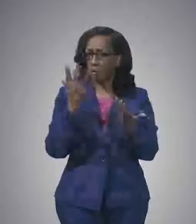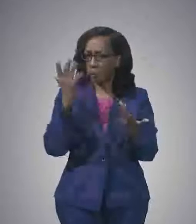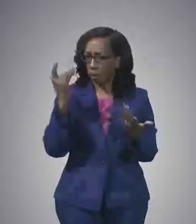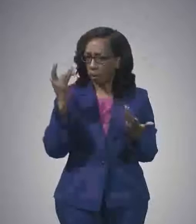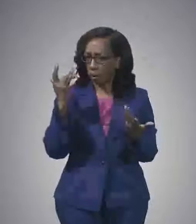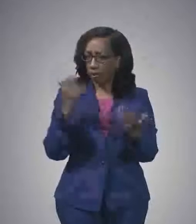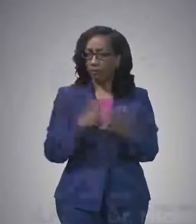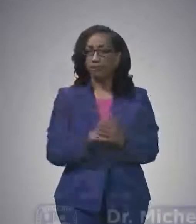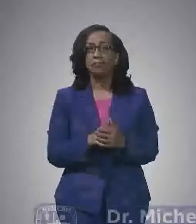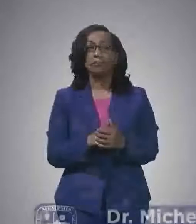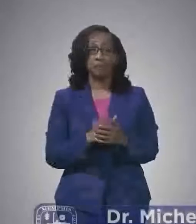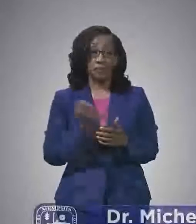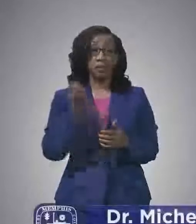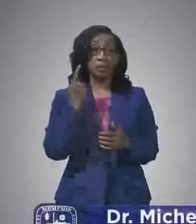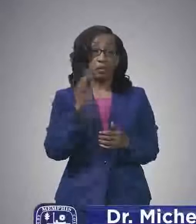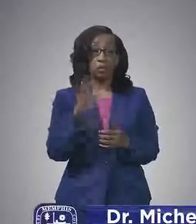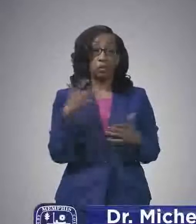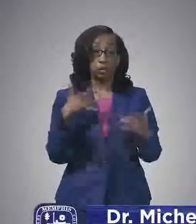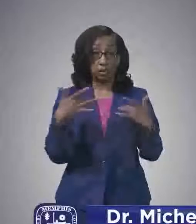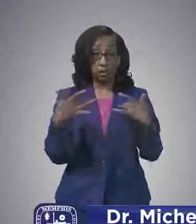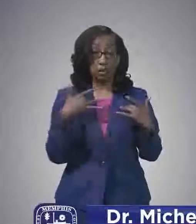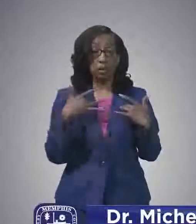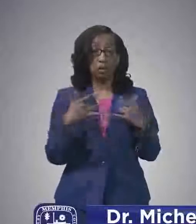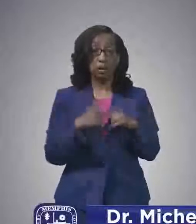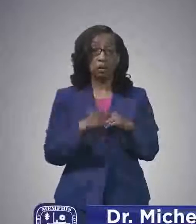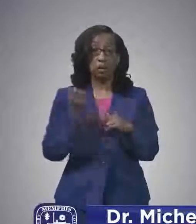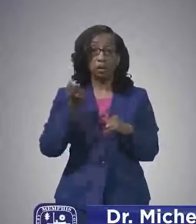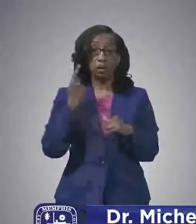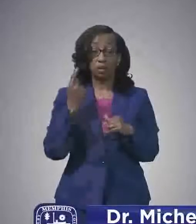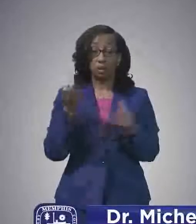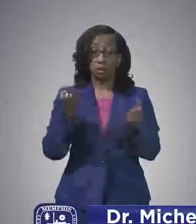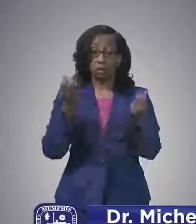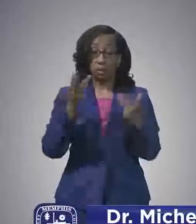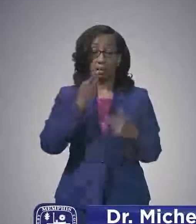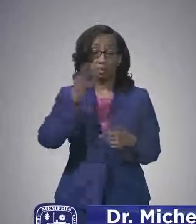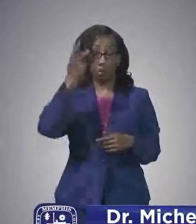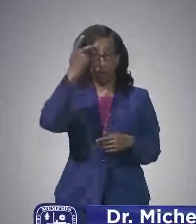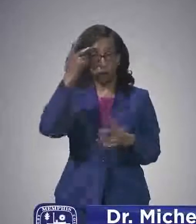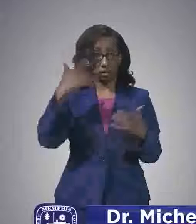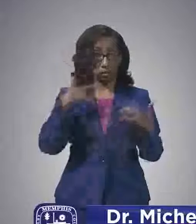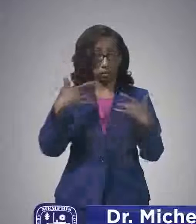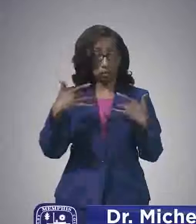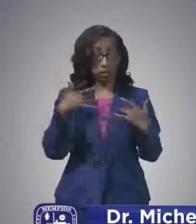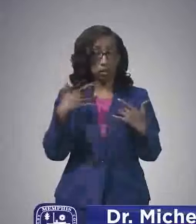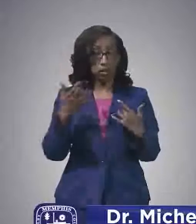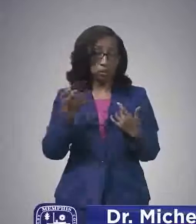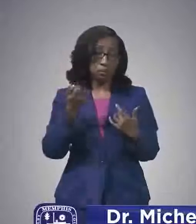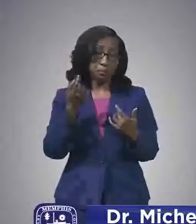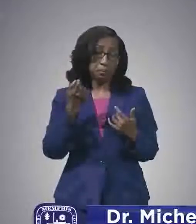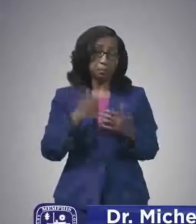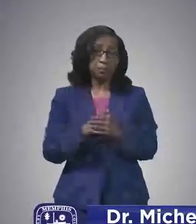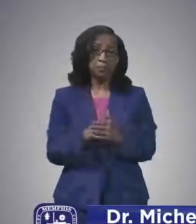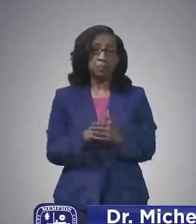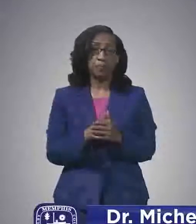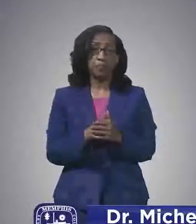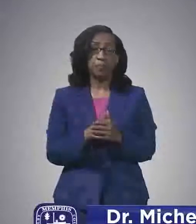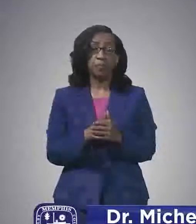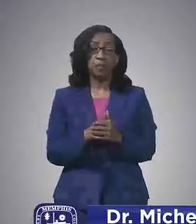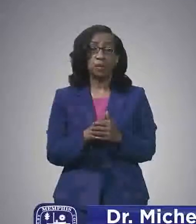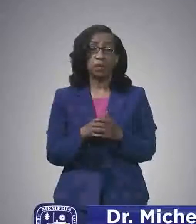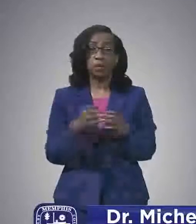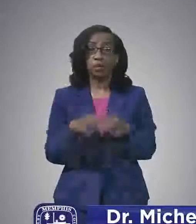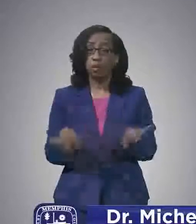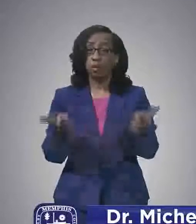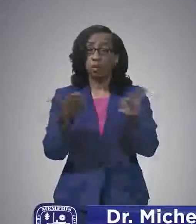I understand your concern, and I understand the concerns of many of the parents. But what you have to remember is that we